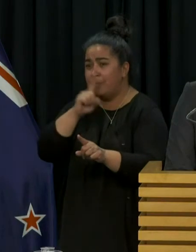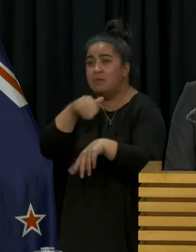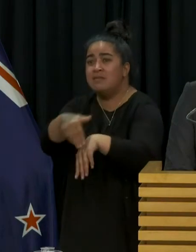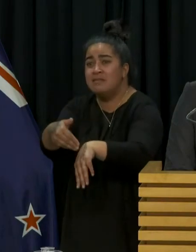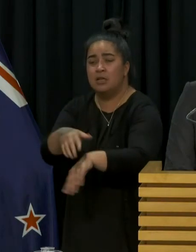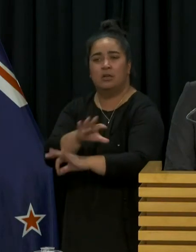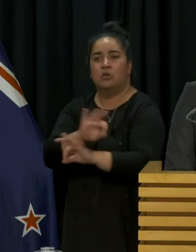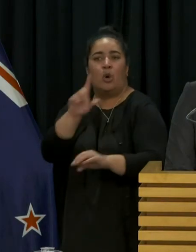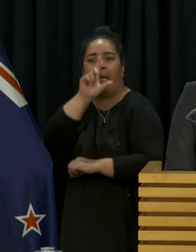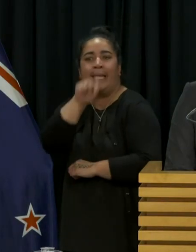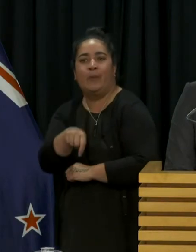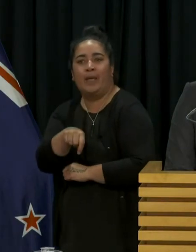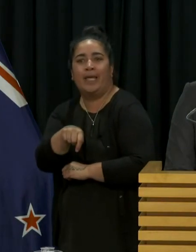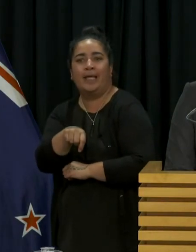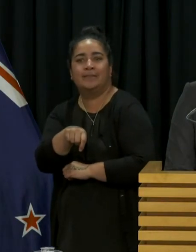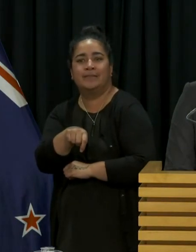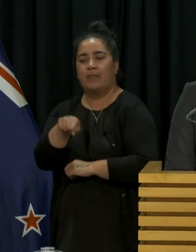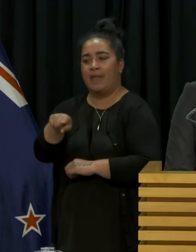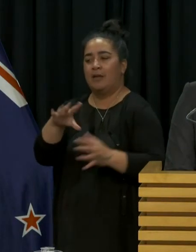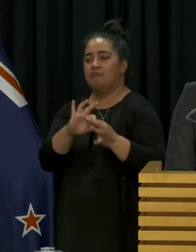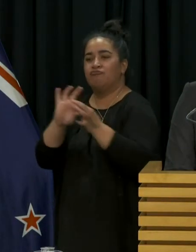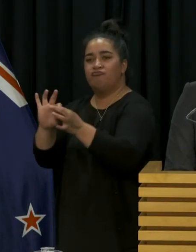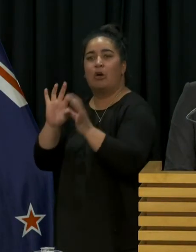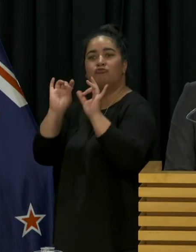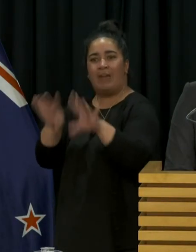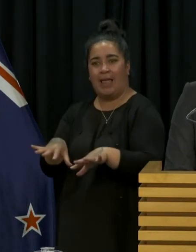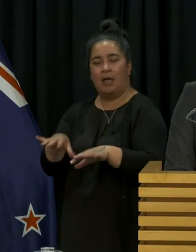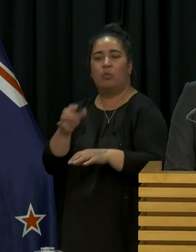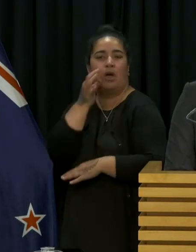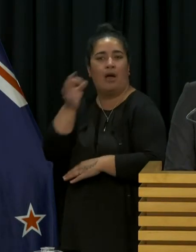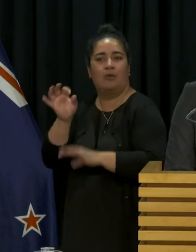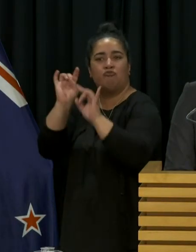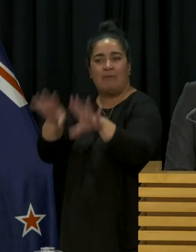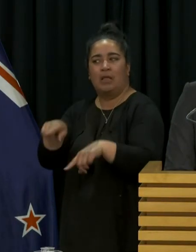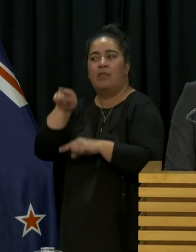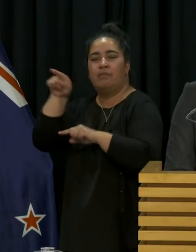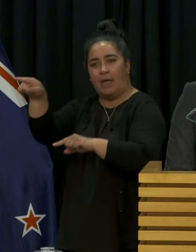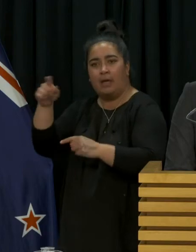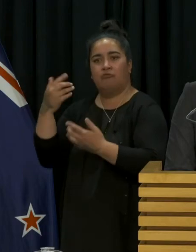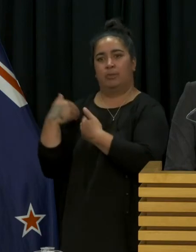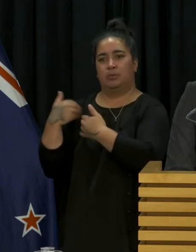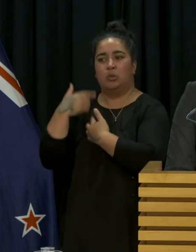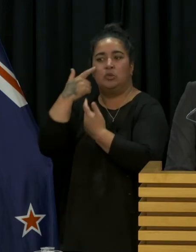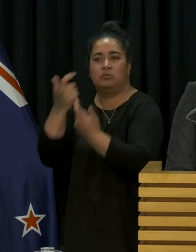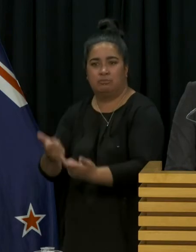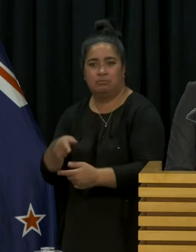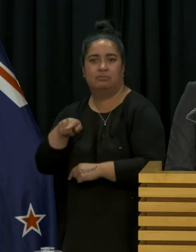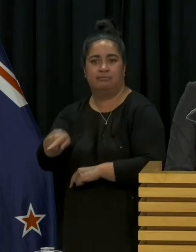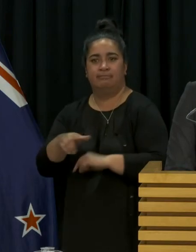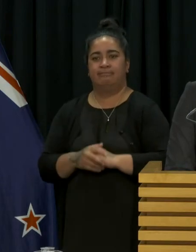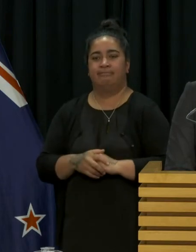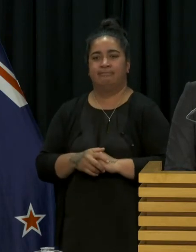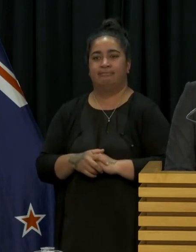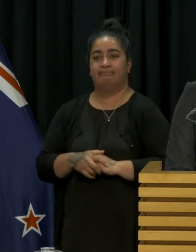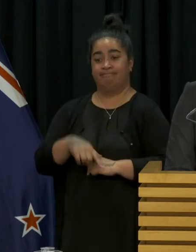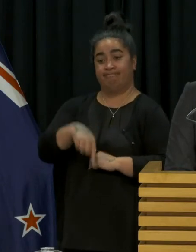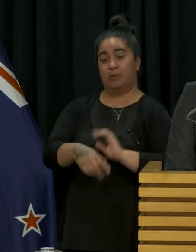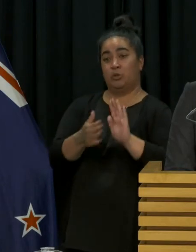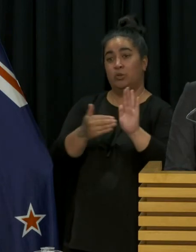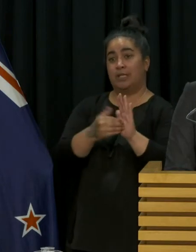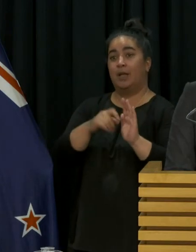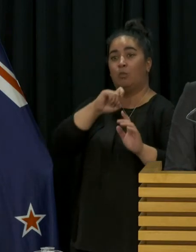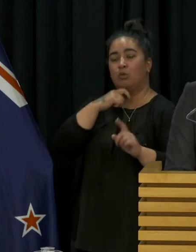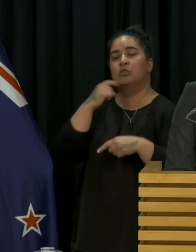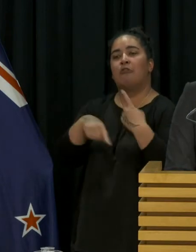Aussies, and we have always asked Australia to take responsibility for that, and we will keep sharing our view with them in the strongest